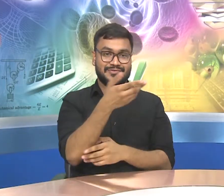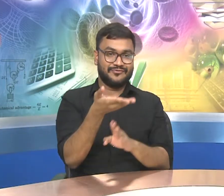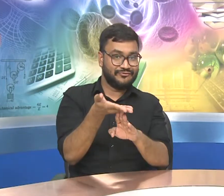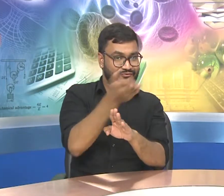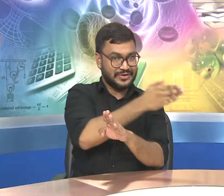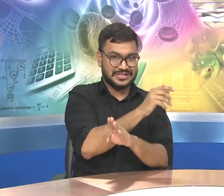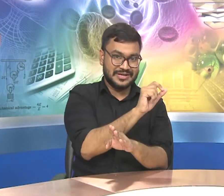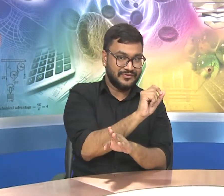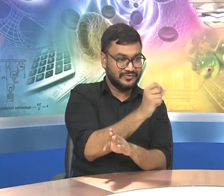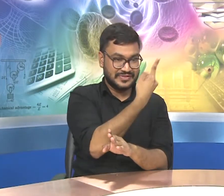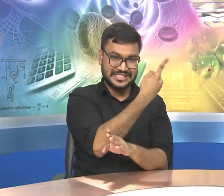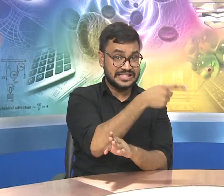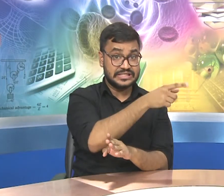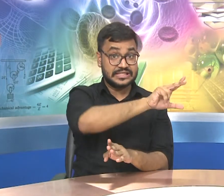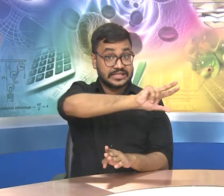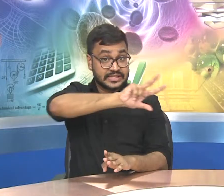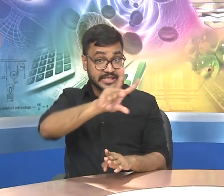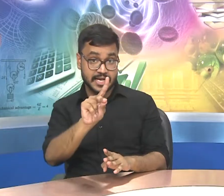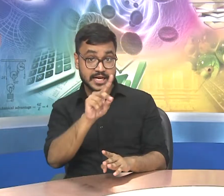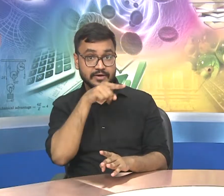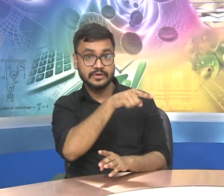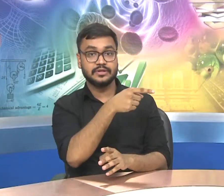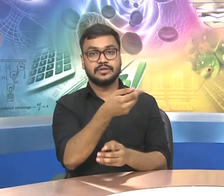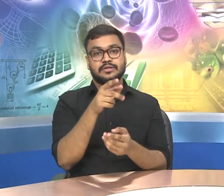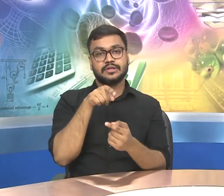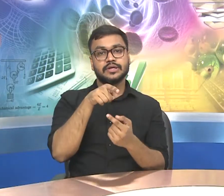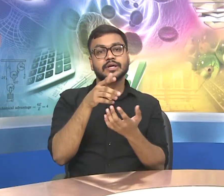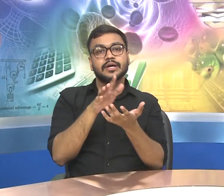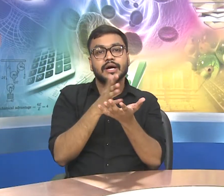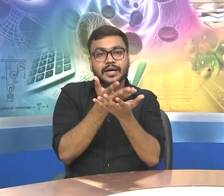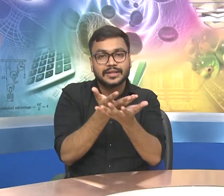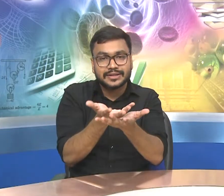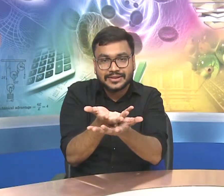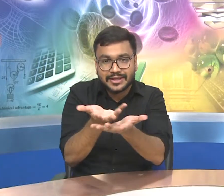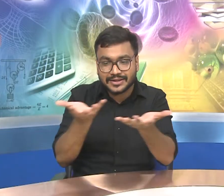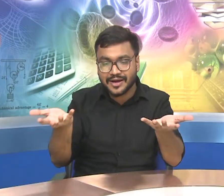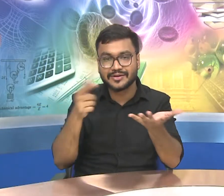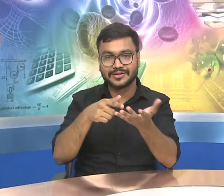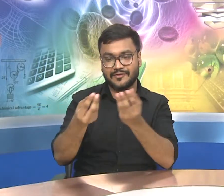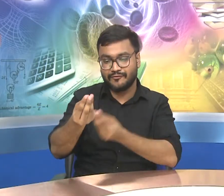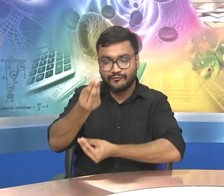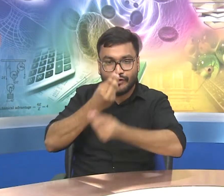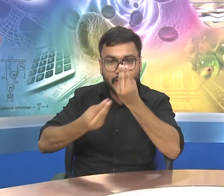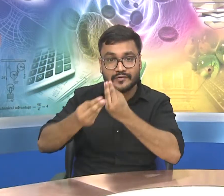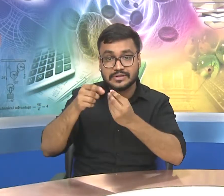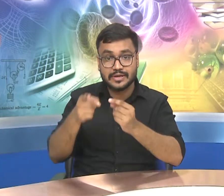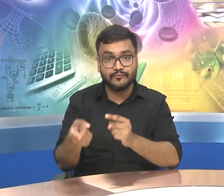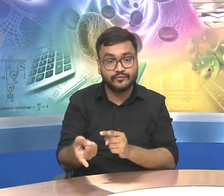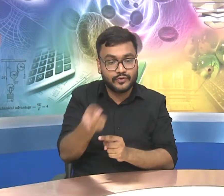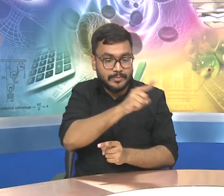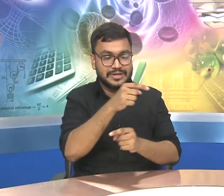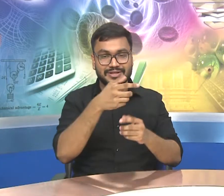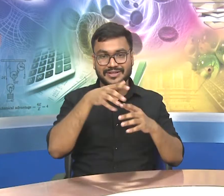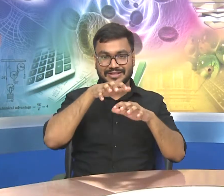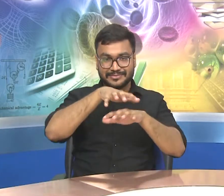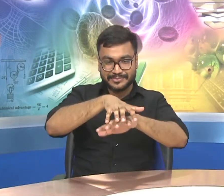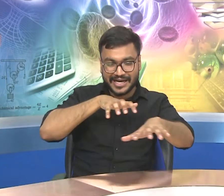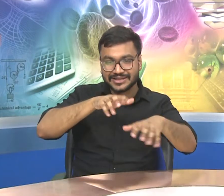they feed on herbivorous and tertiary consumers, if they use carnivorous as